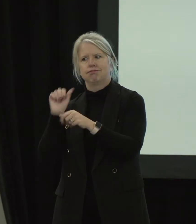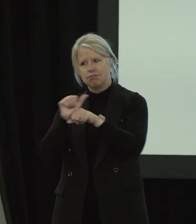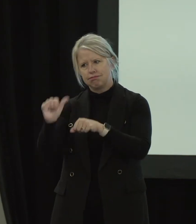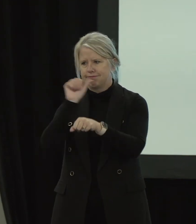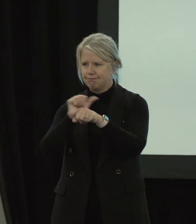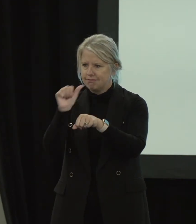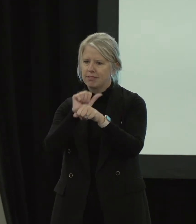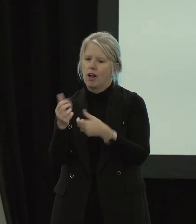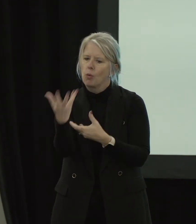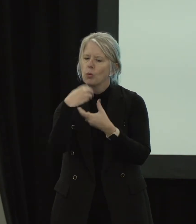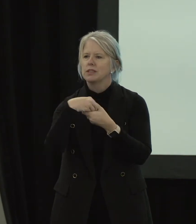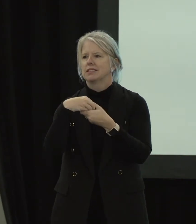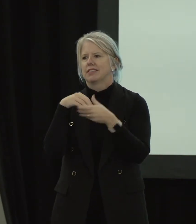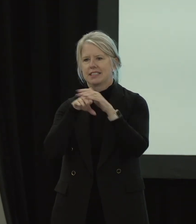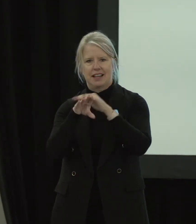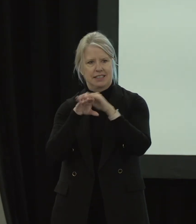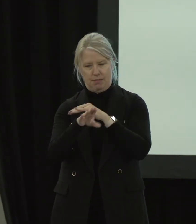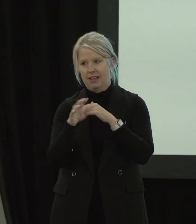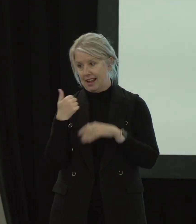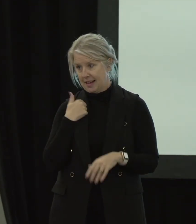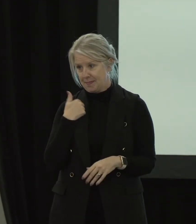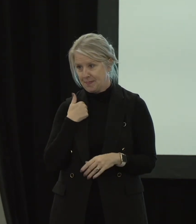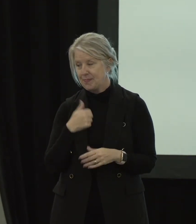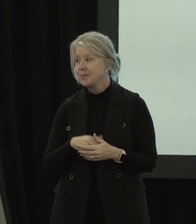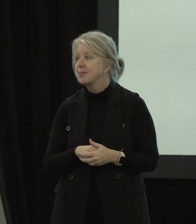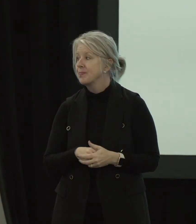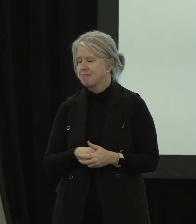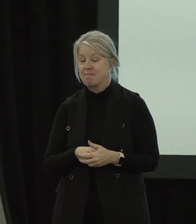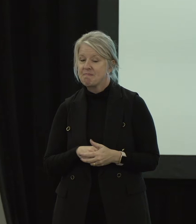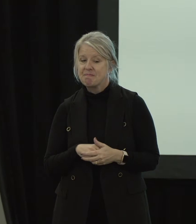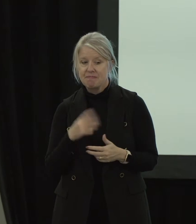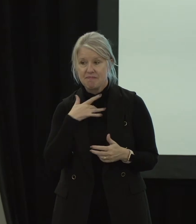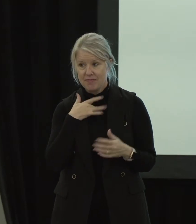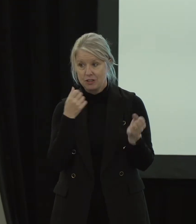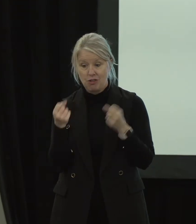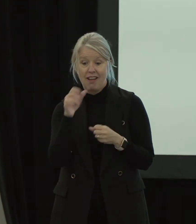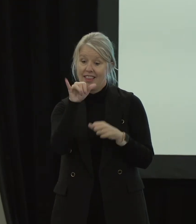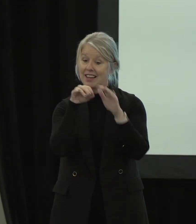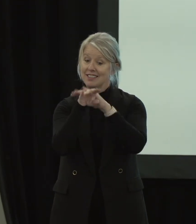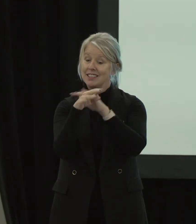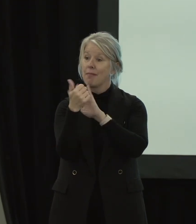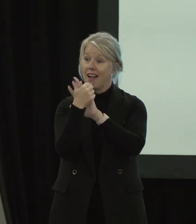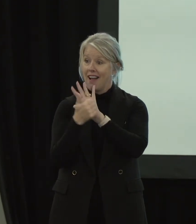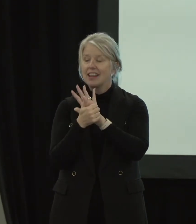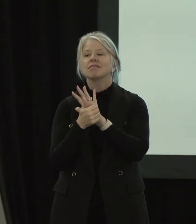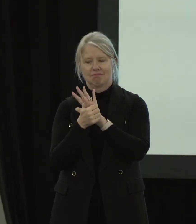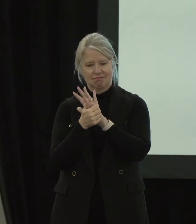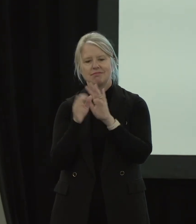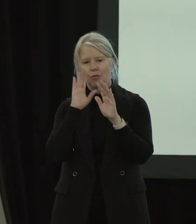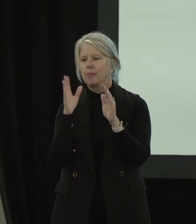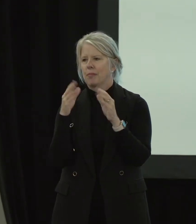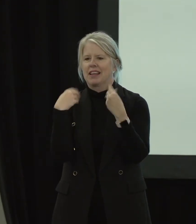for a more inclusive and accessible Canada. There is no doubt that the Accessible Canada Act will make it easier